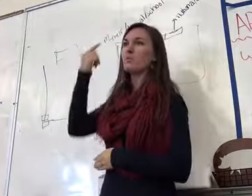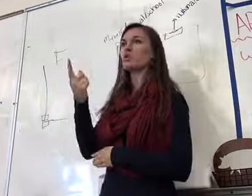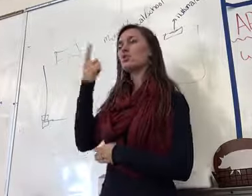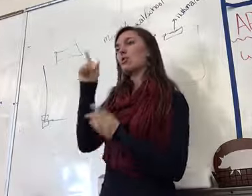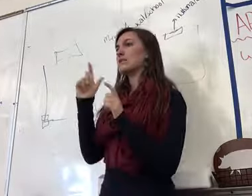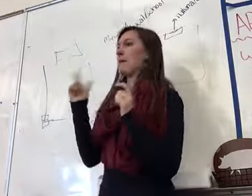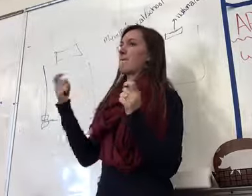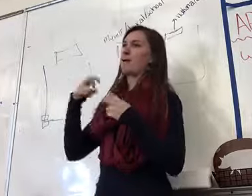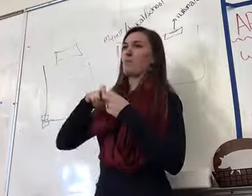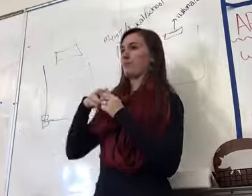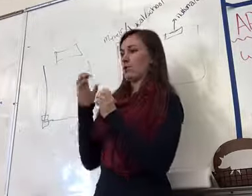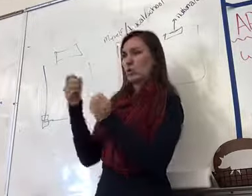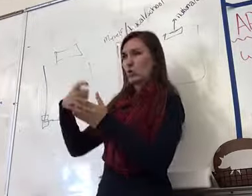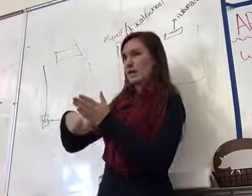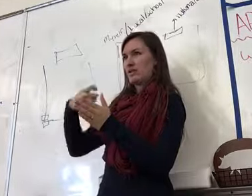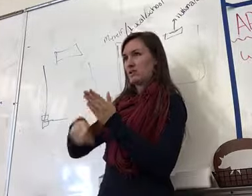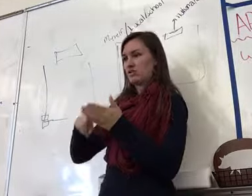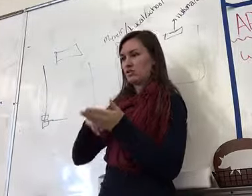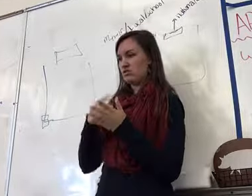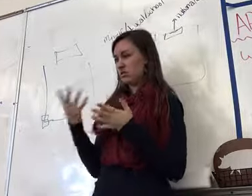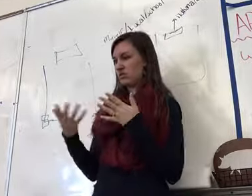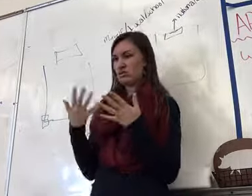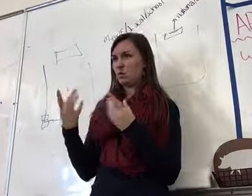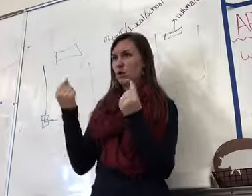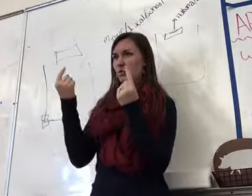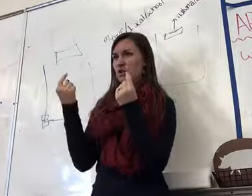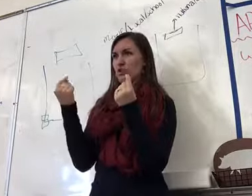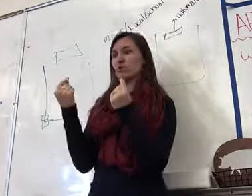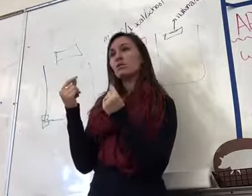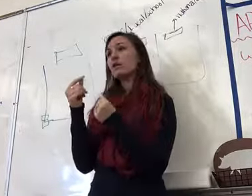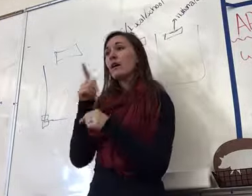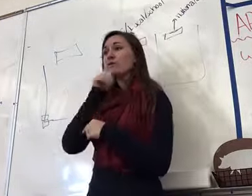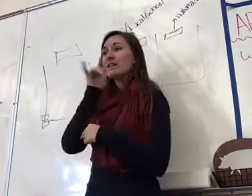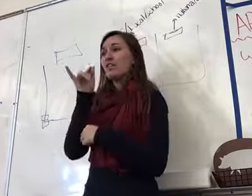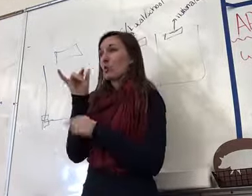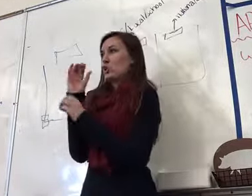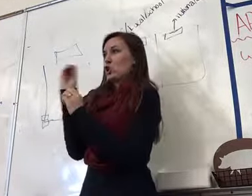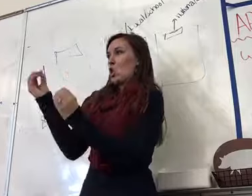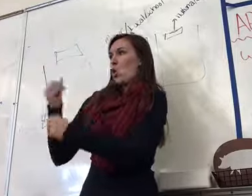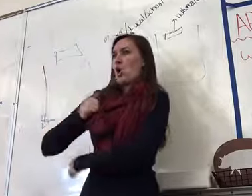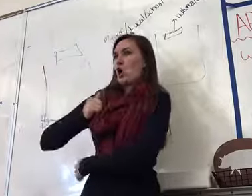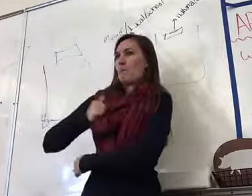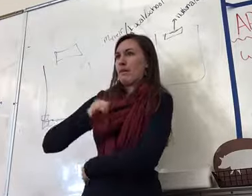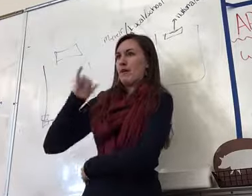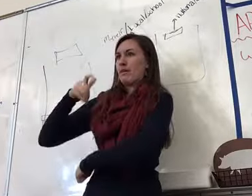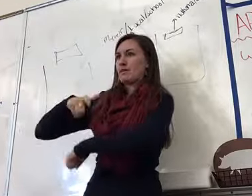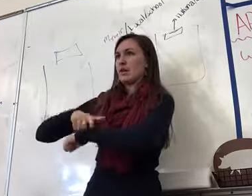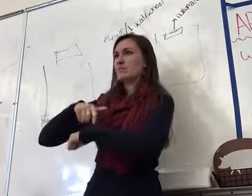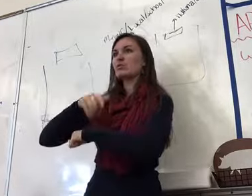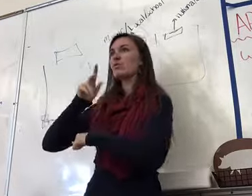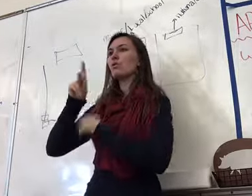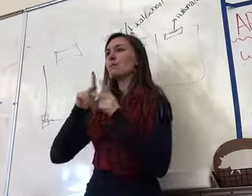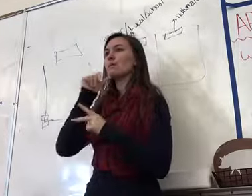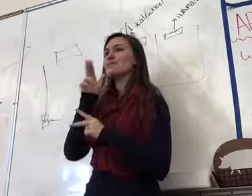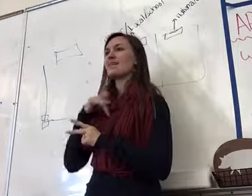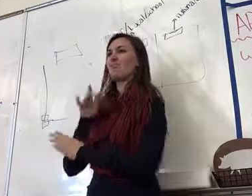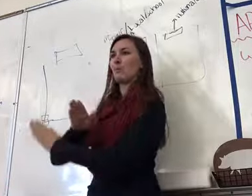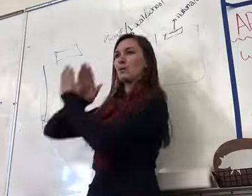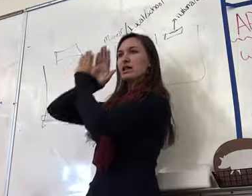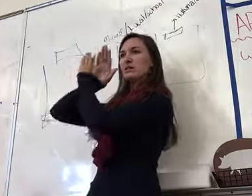it. Number two, there was no standing army. So people felt unprotected from Native Americans. People felt like they were constantly under